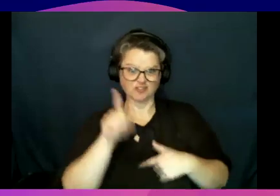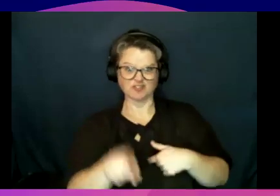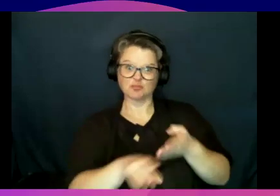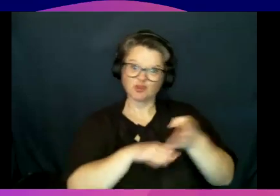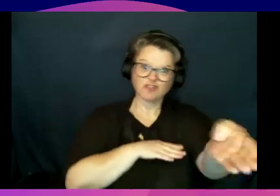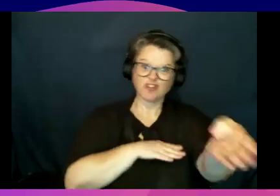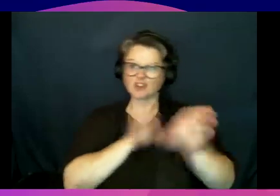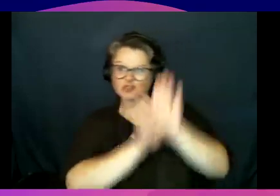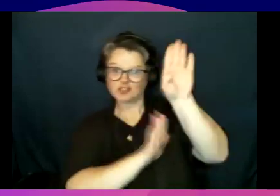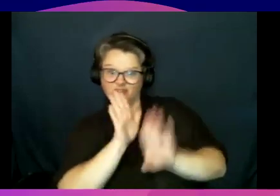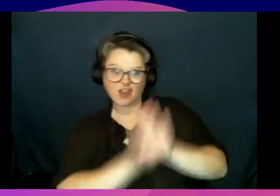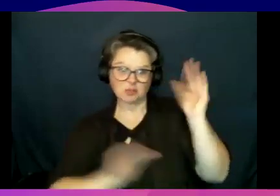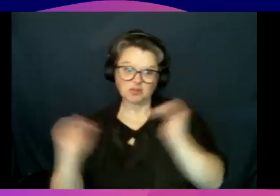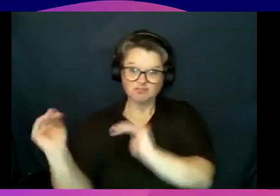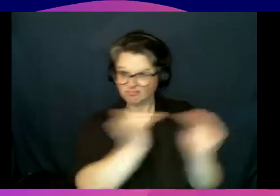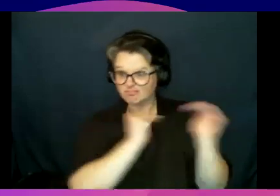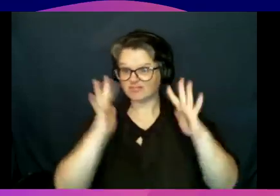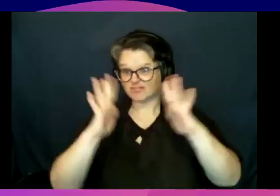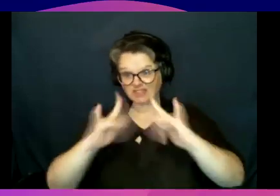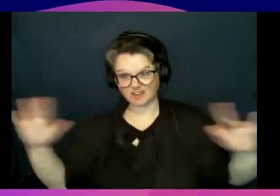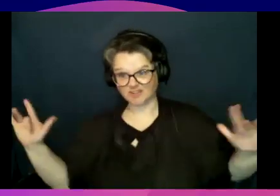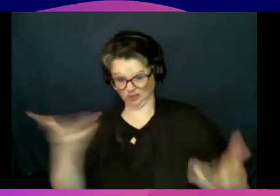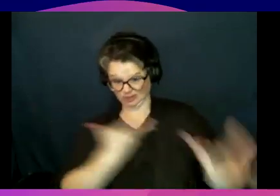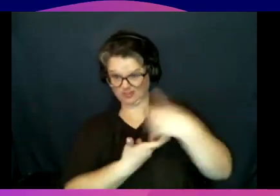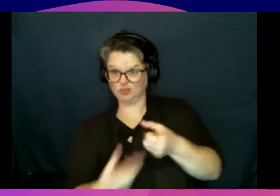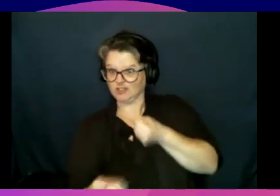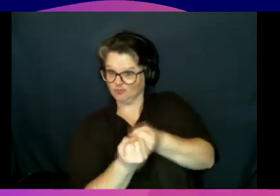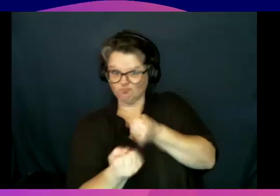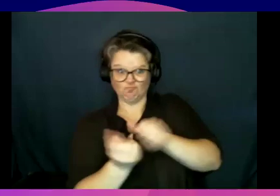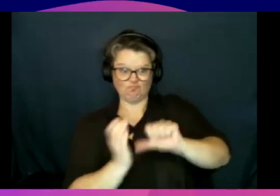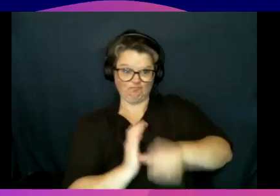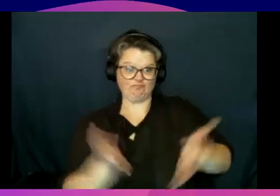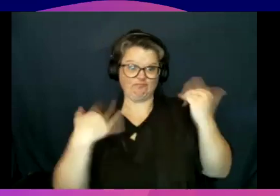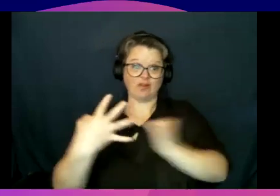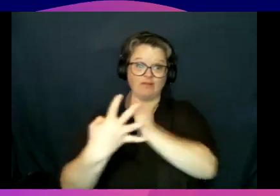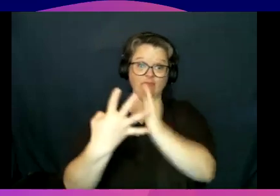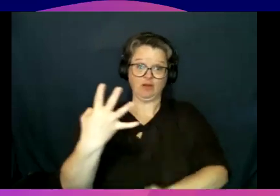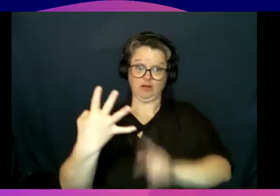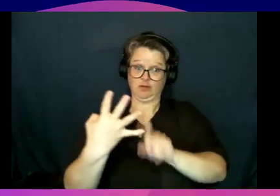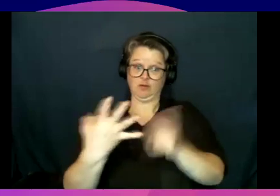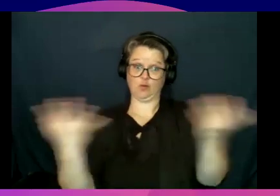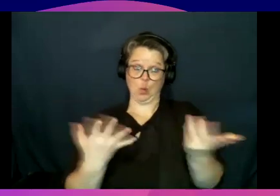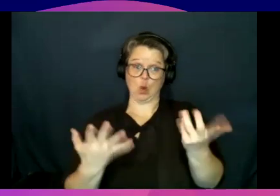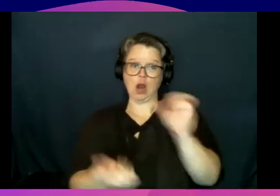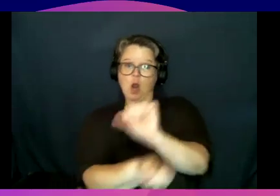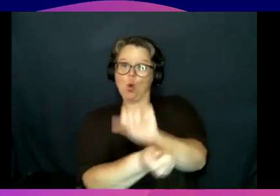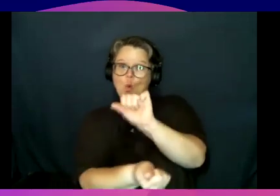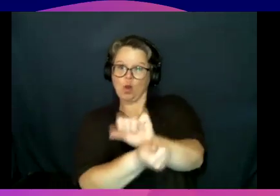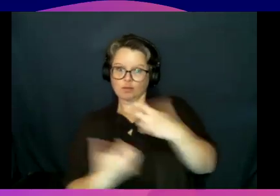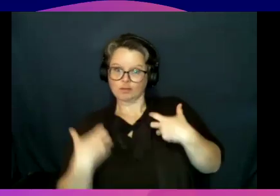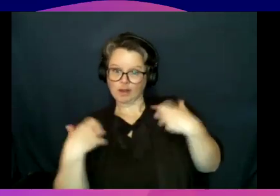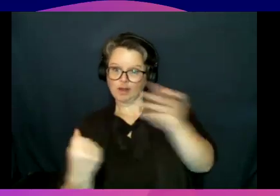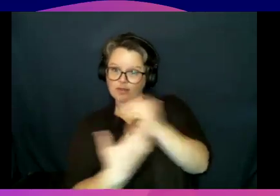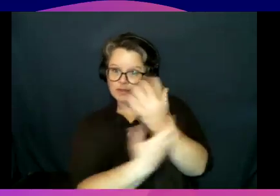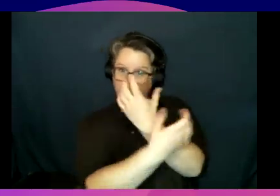addressed, including things like trauma exposure and the lack of appropriate mental health supports. Vicarious trauma is